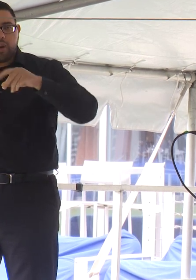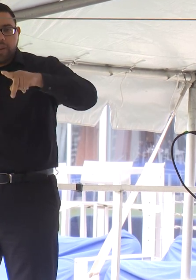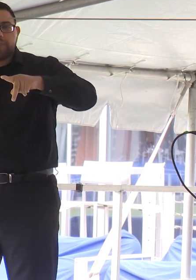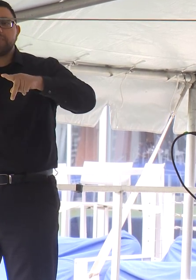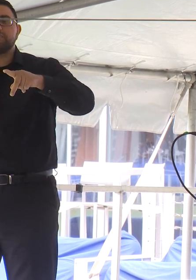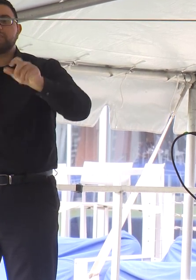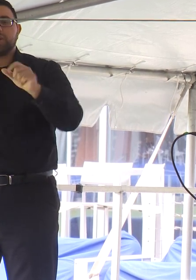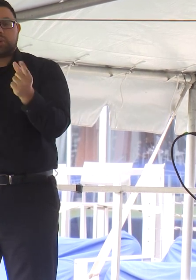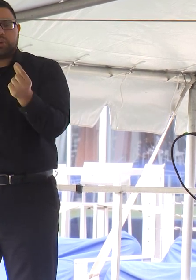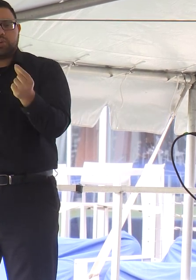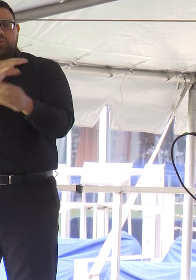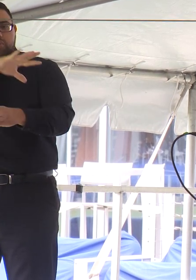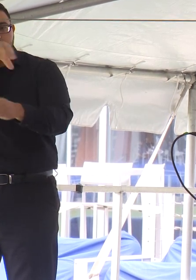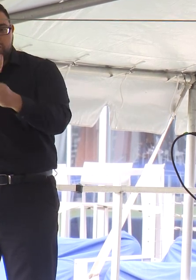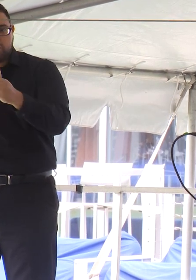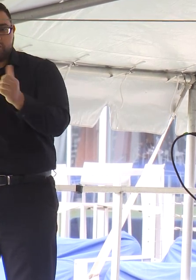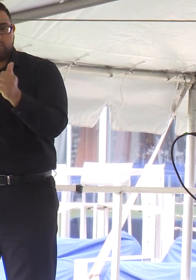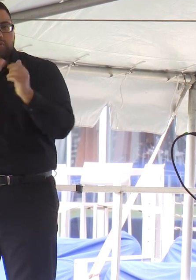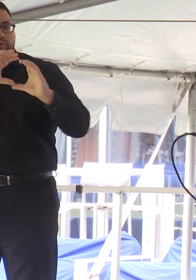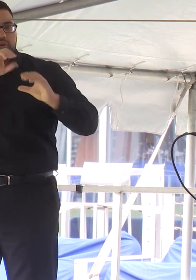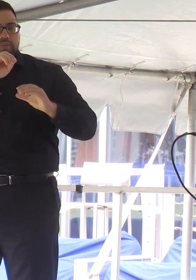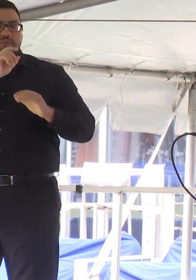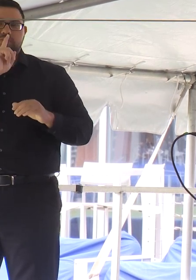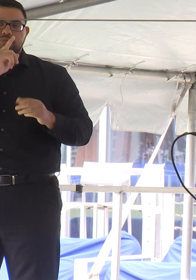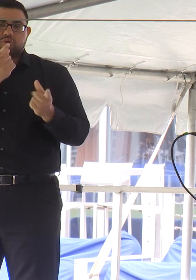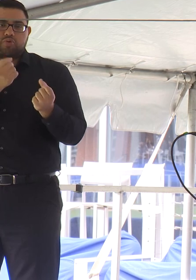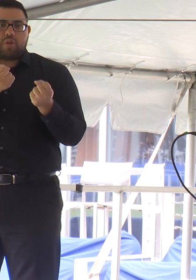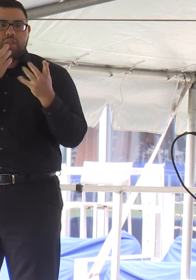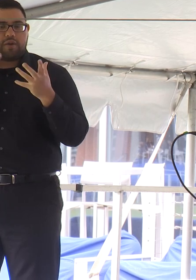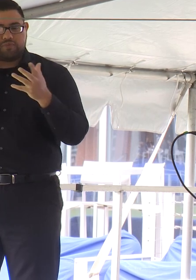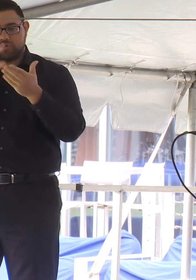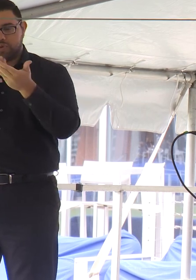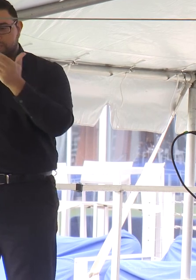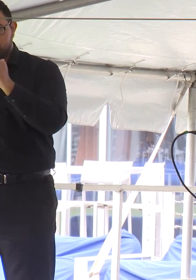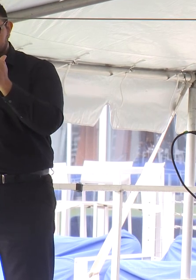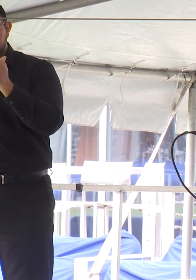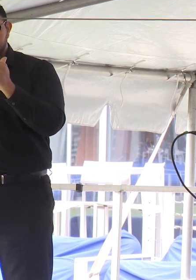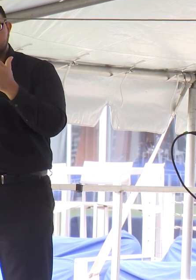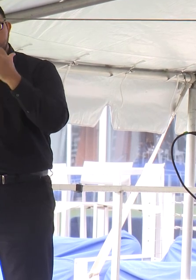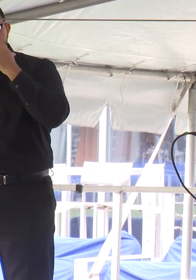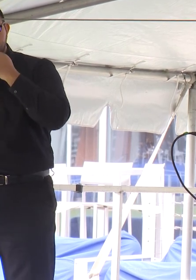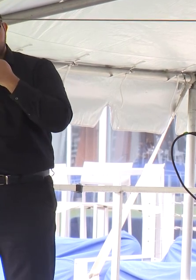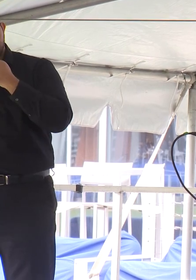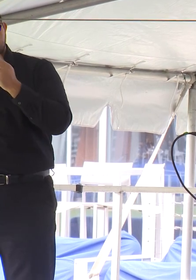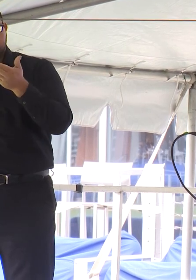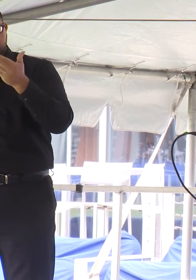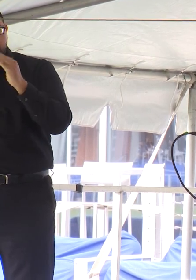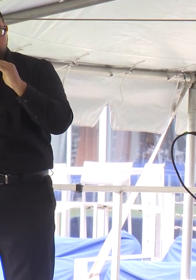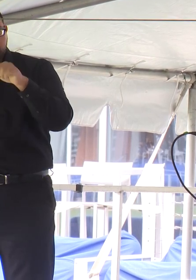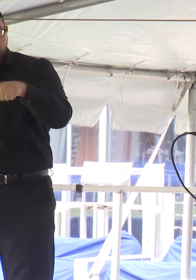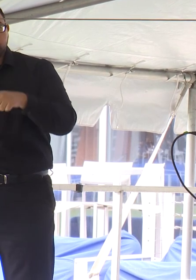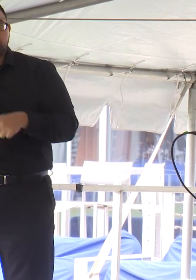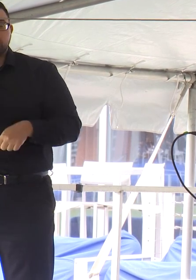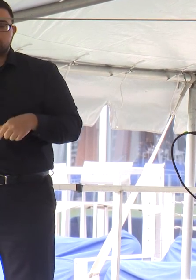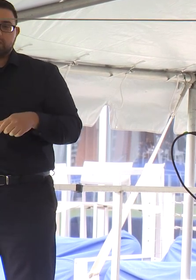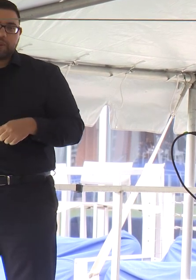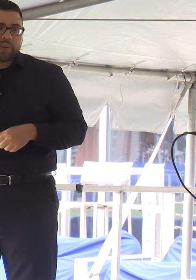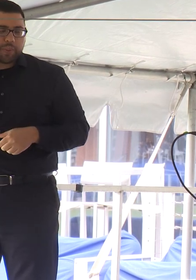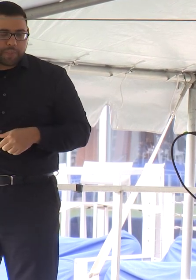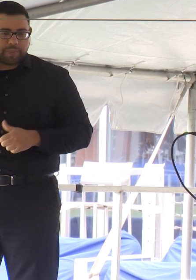opportunity to be involved with a company who does so much for the community, who cares so much about this community. This is